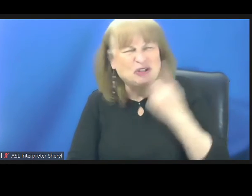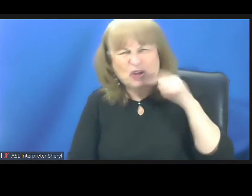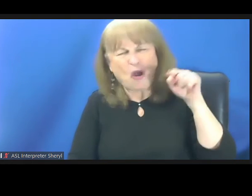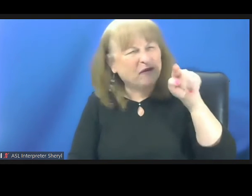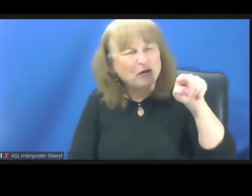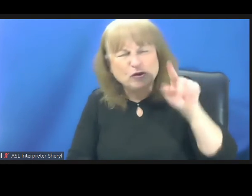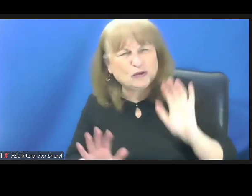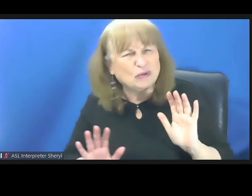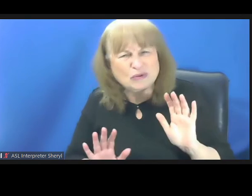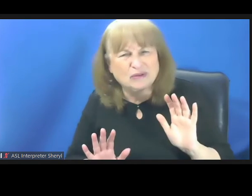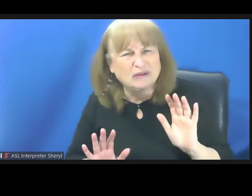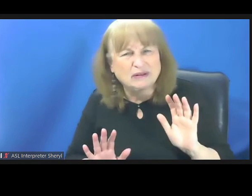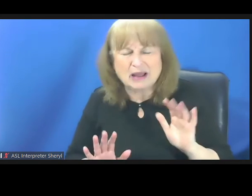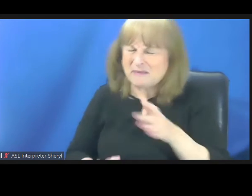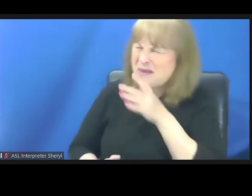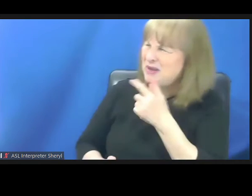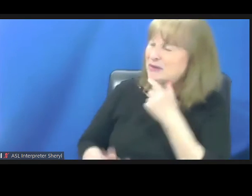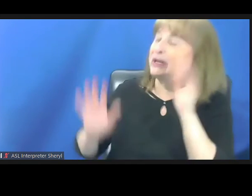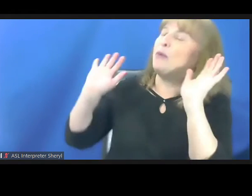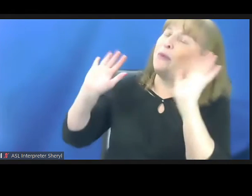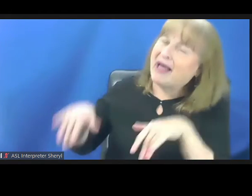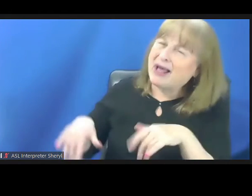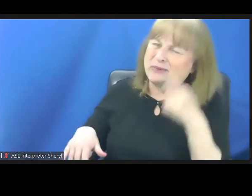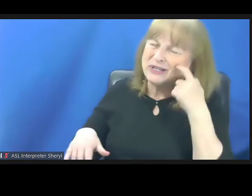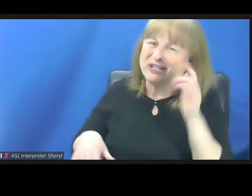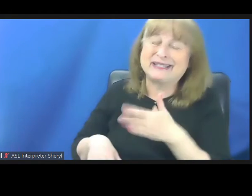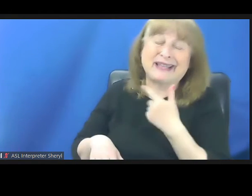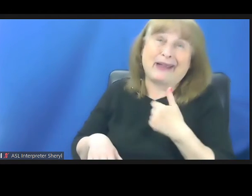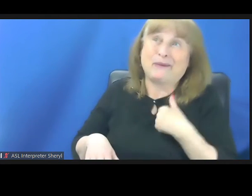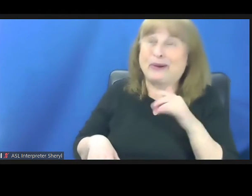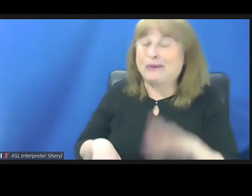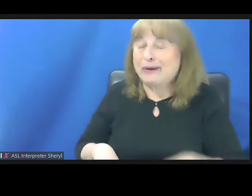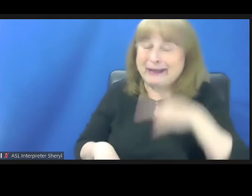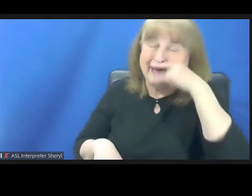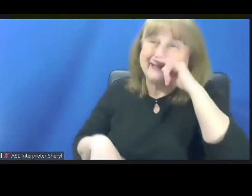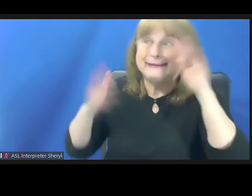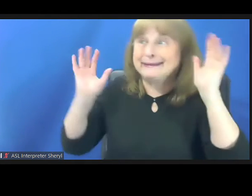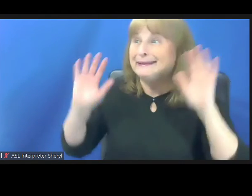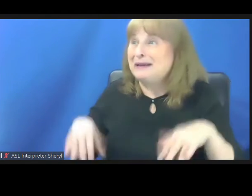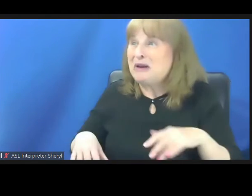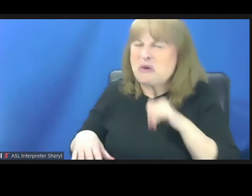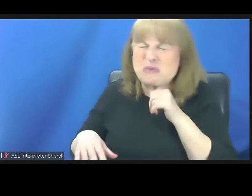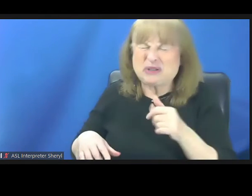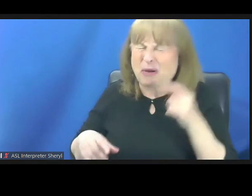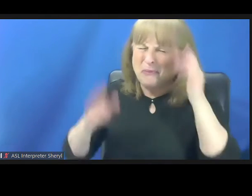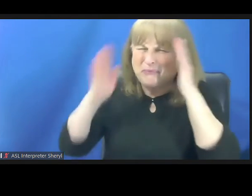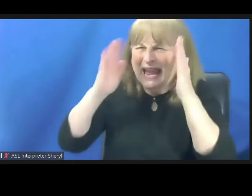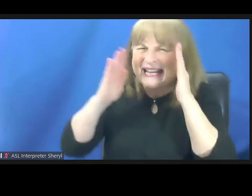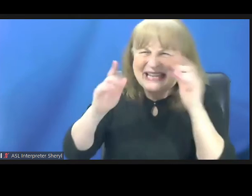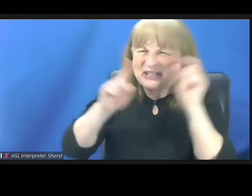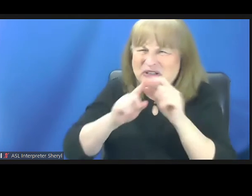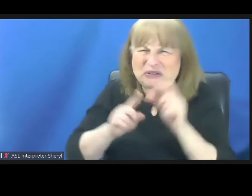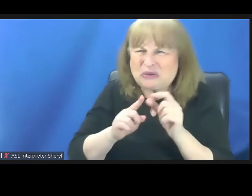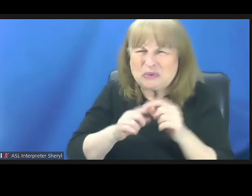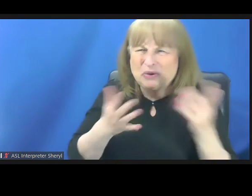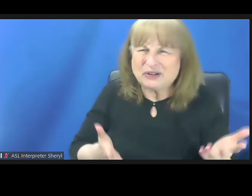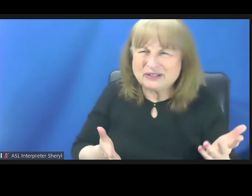sing about." And she would say, "Well, we just sang it when we were kids. We don't really pay attention to the